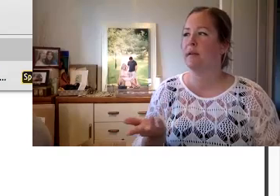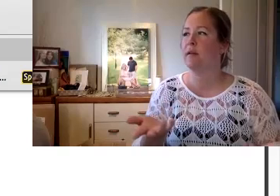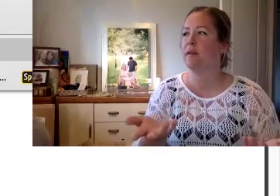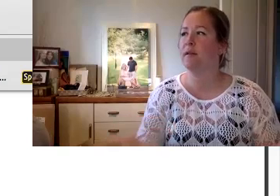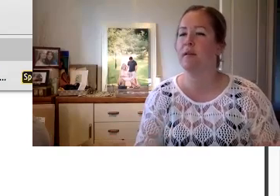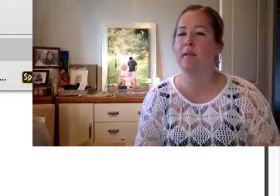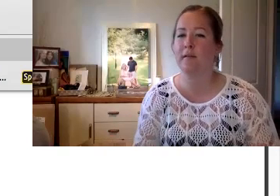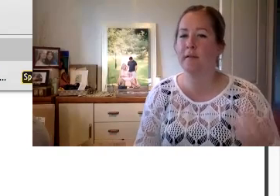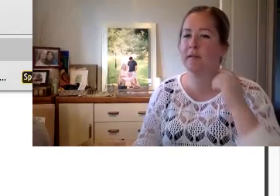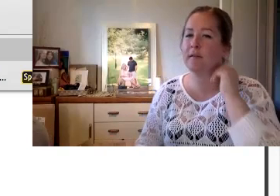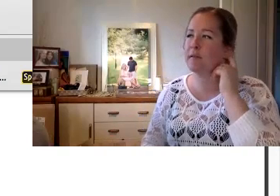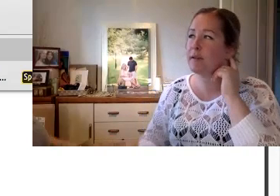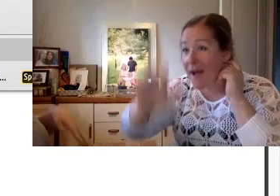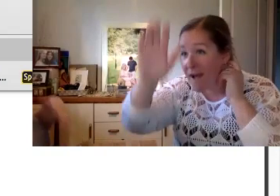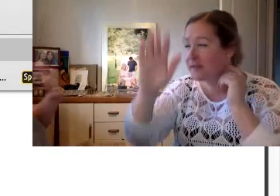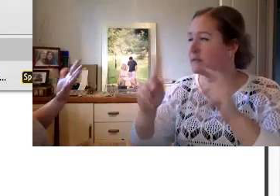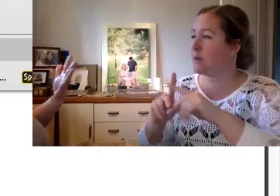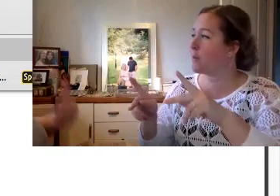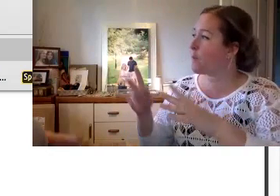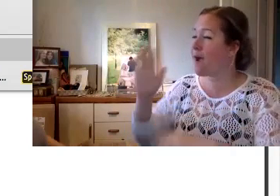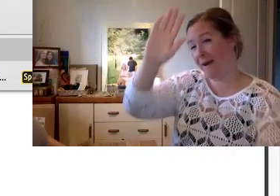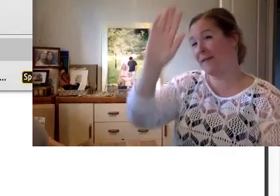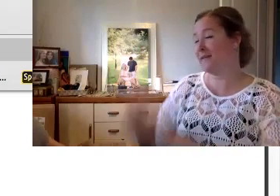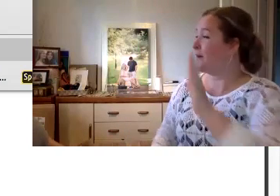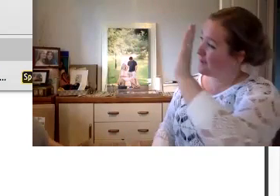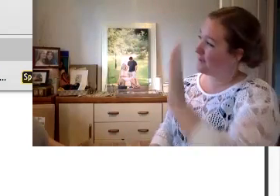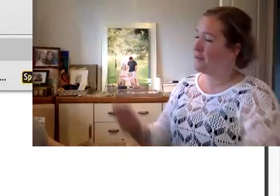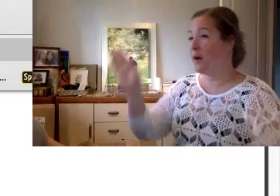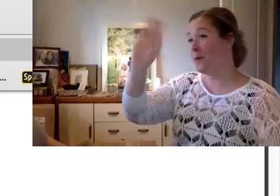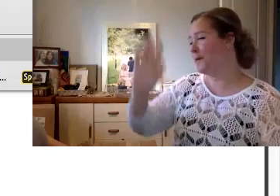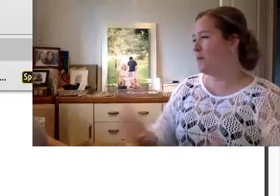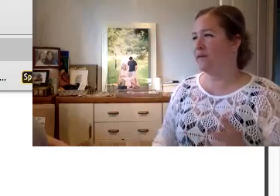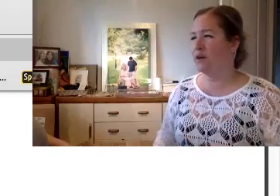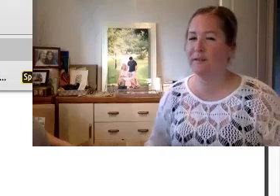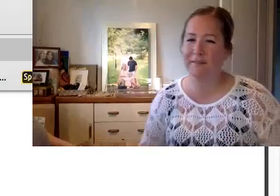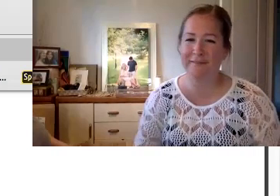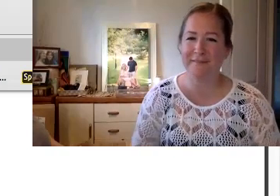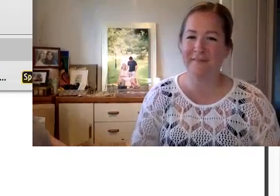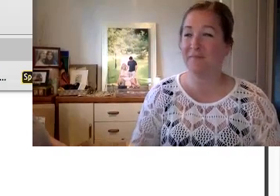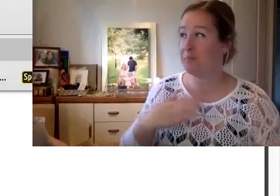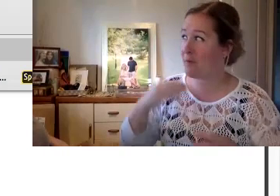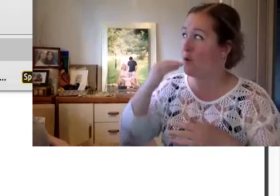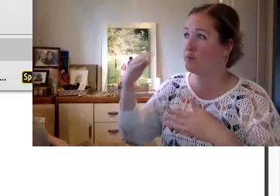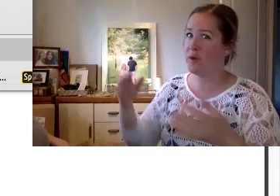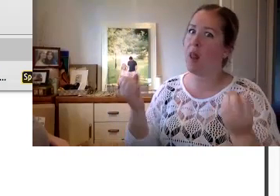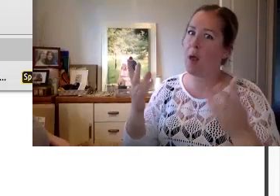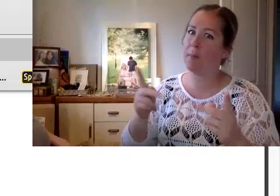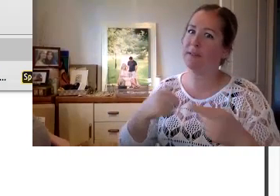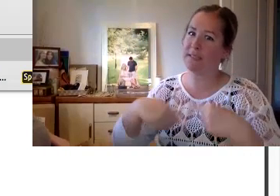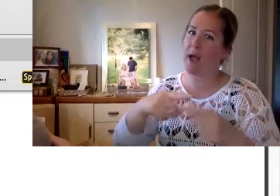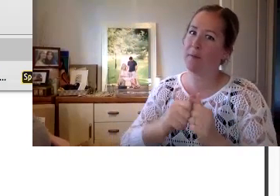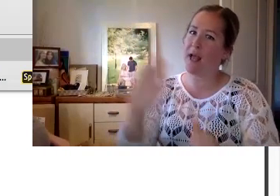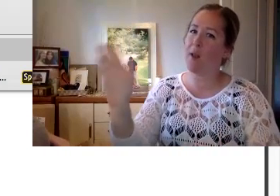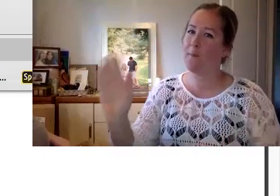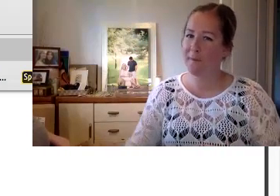Normal, just your normal self, how you would greet someone. When you say hello, hello. Wave.